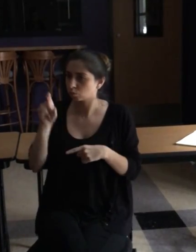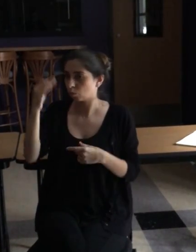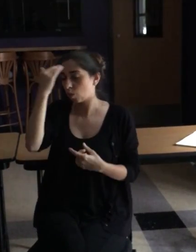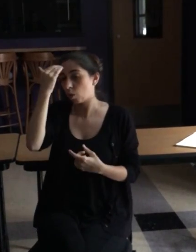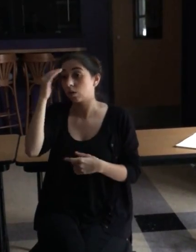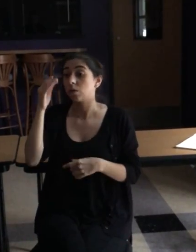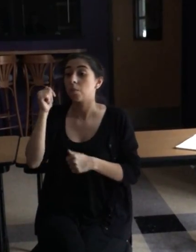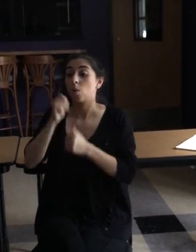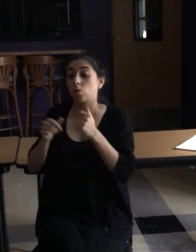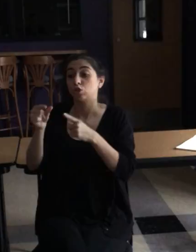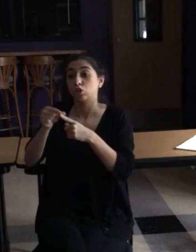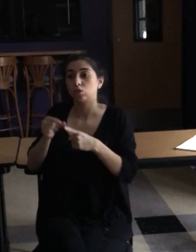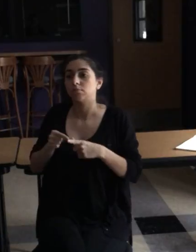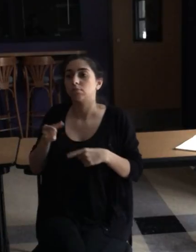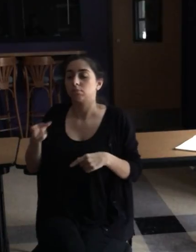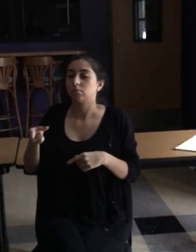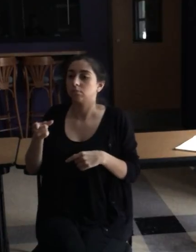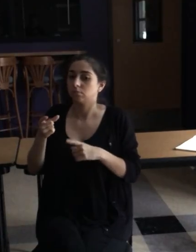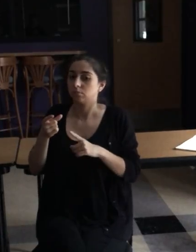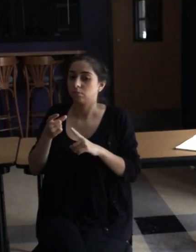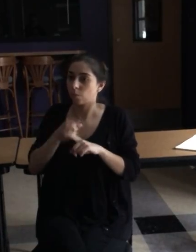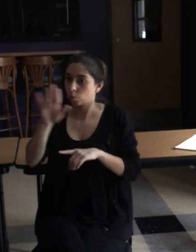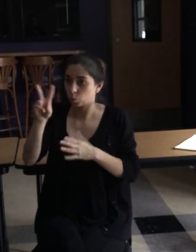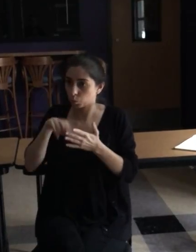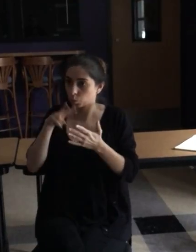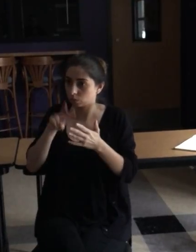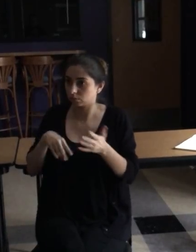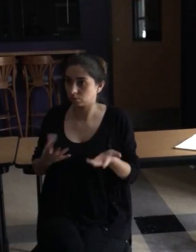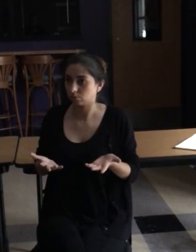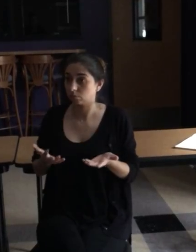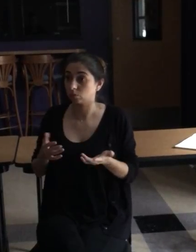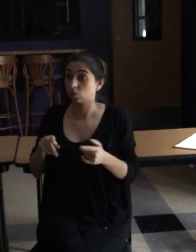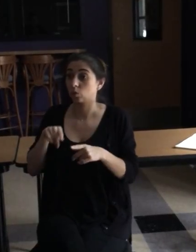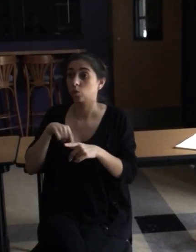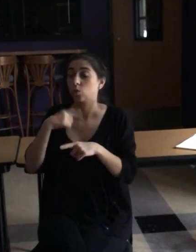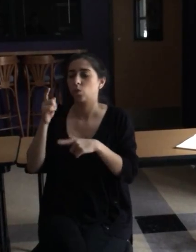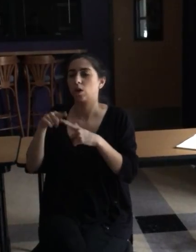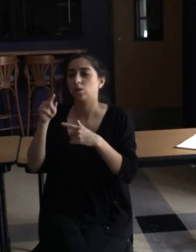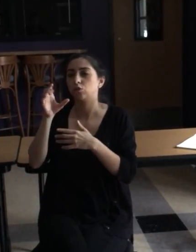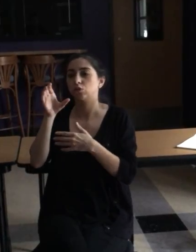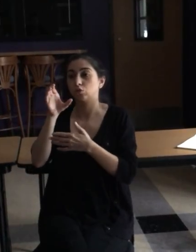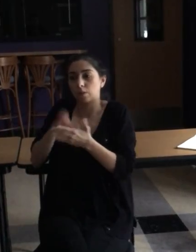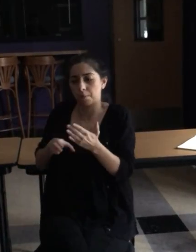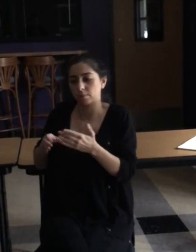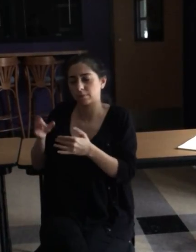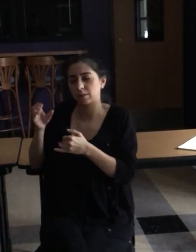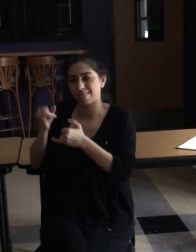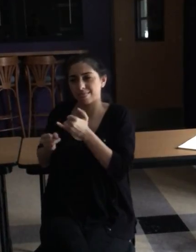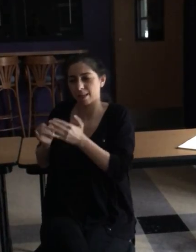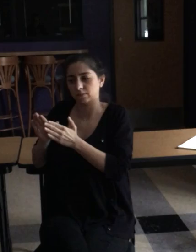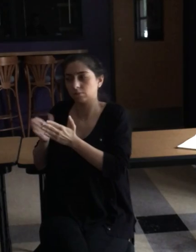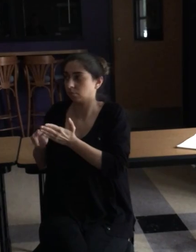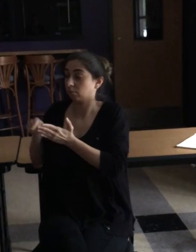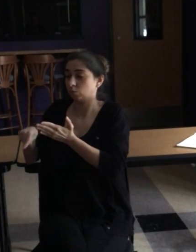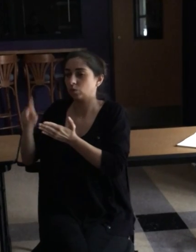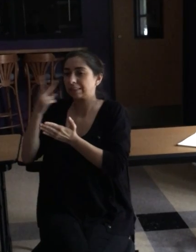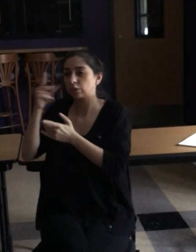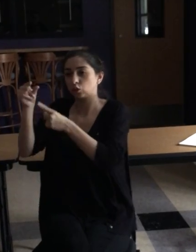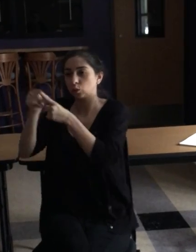terms are right out of your reading. When you get to the end of each chapter and you see the little terms to know, right,